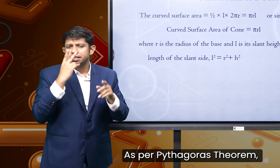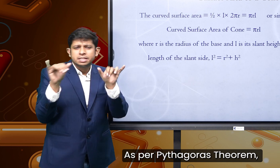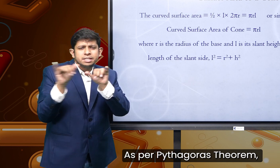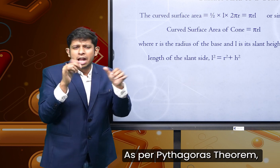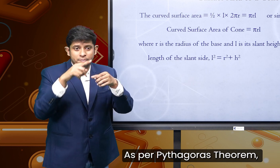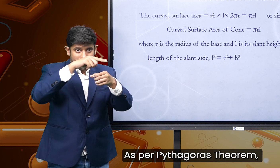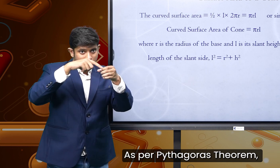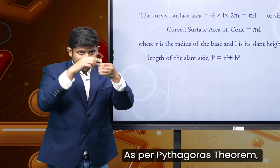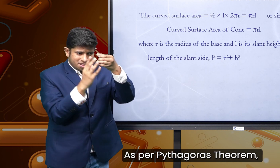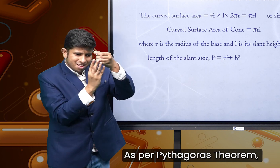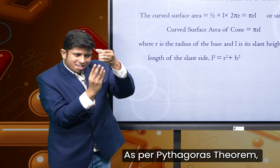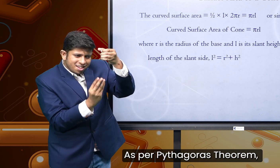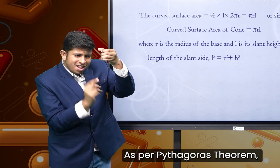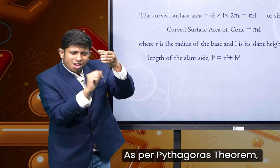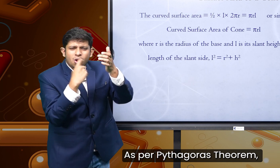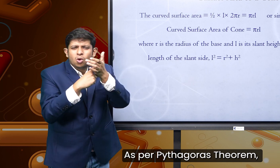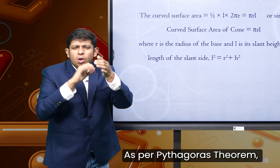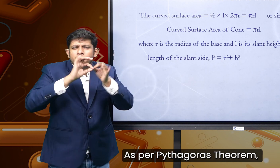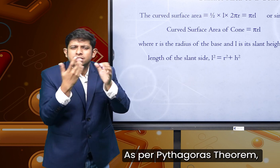As per Pythagoras theorem,